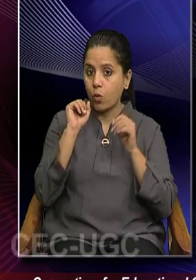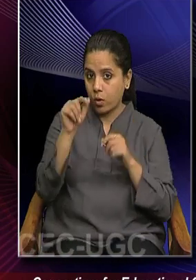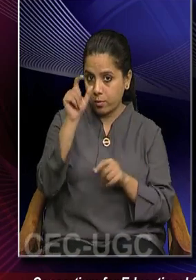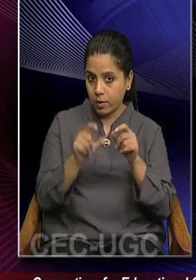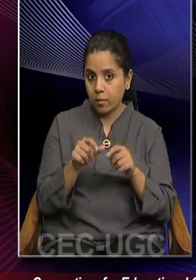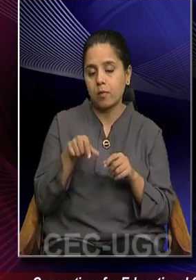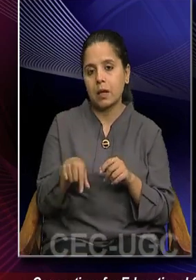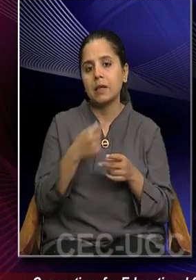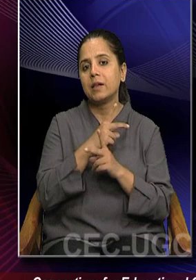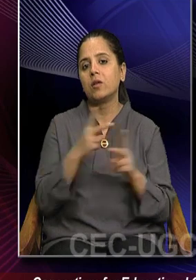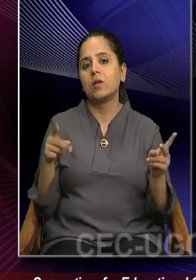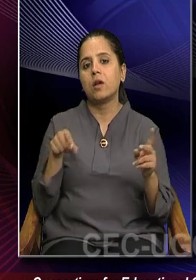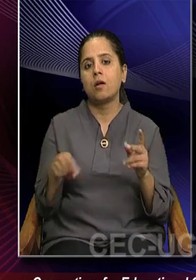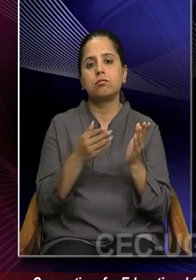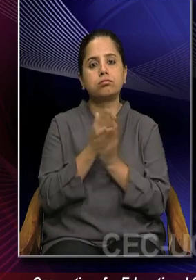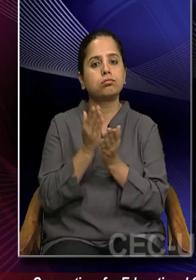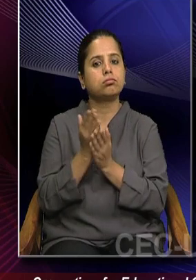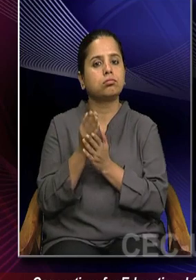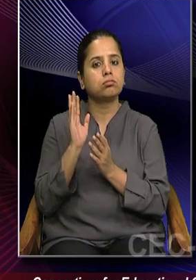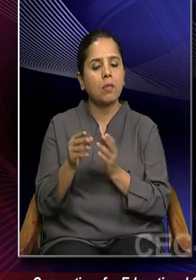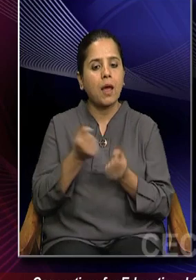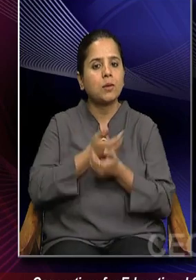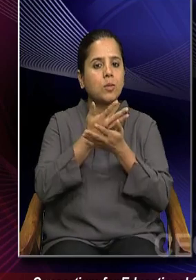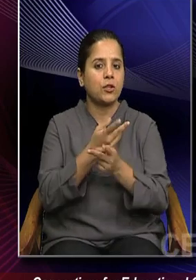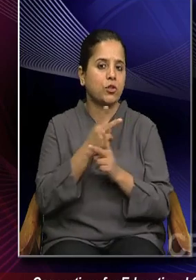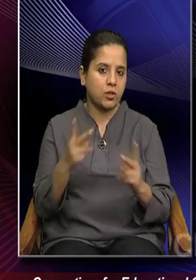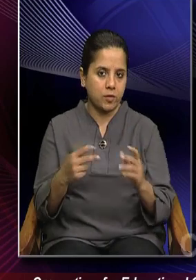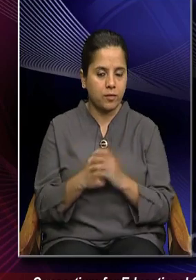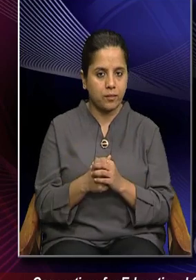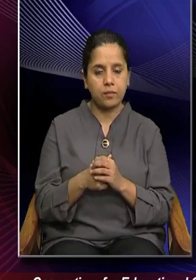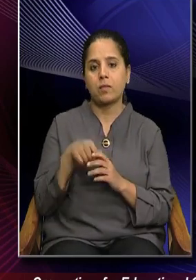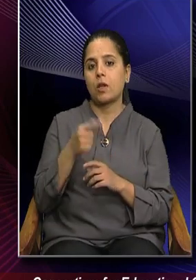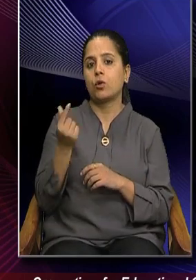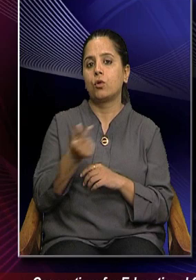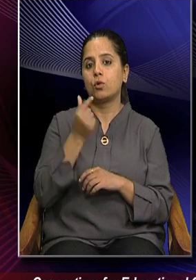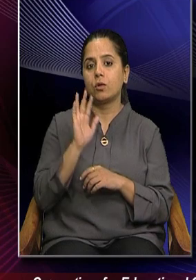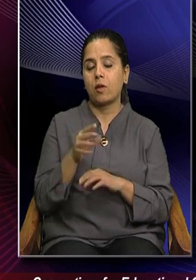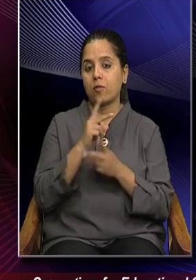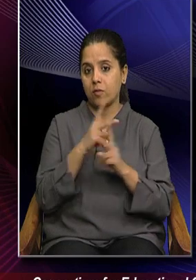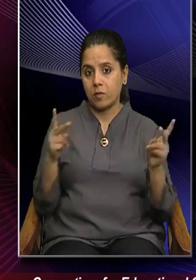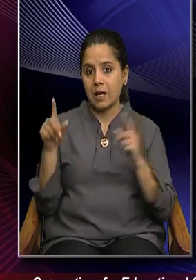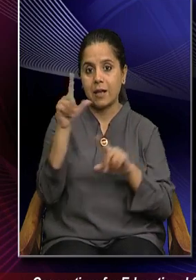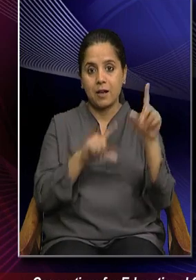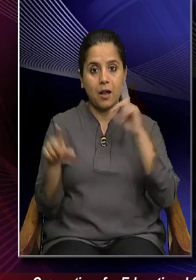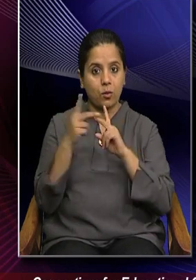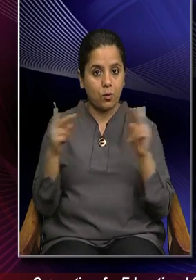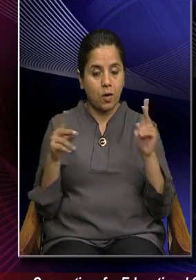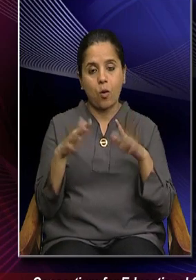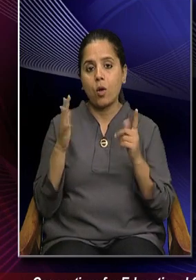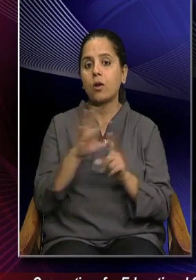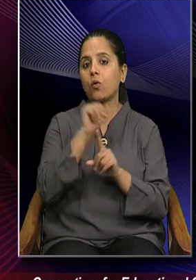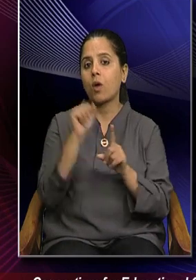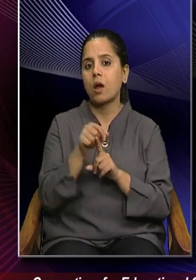and multiple modes of expression. Using the multiple languages or the